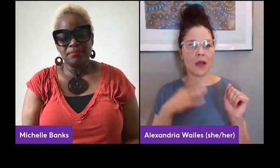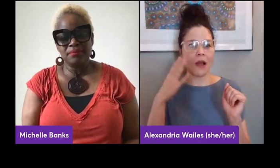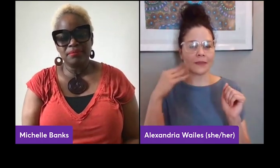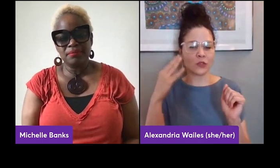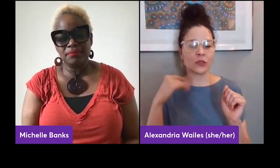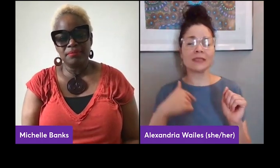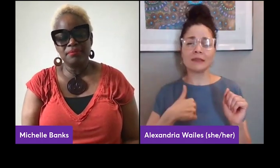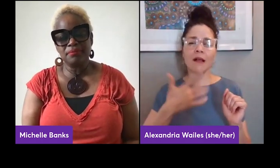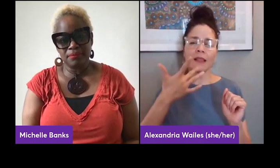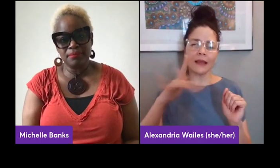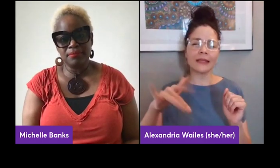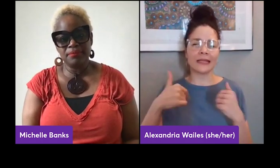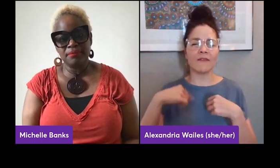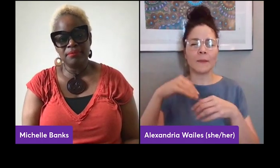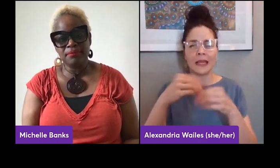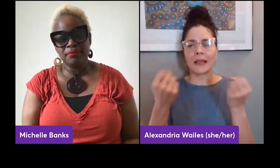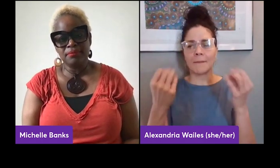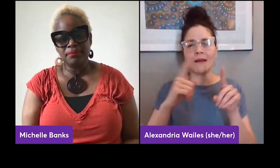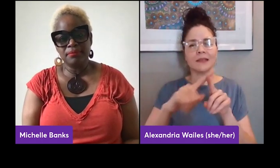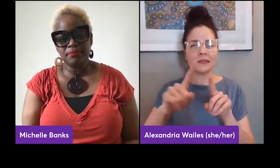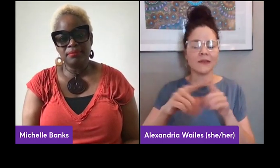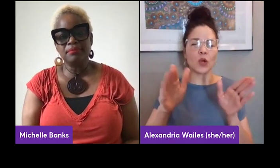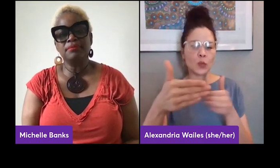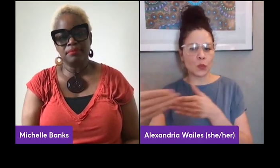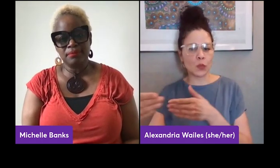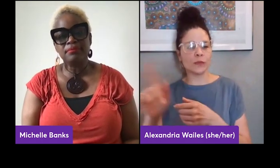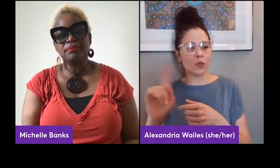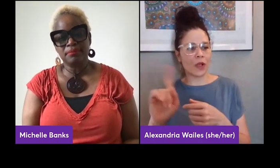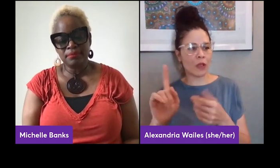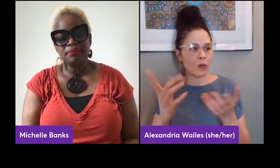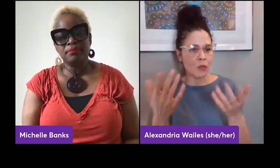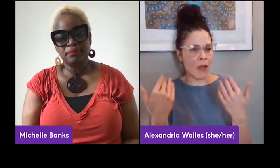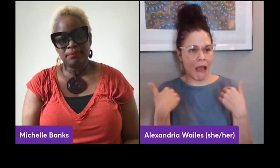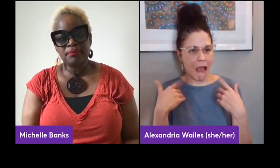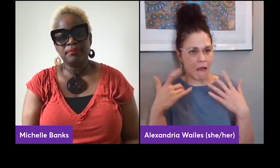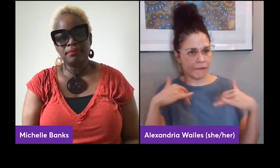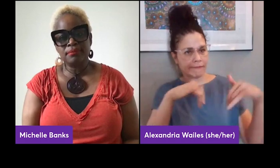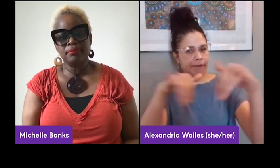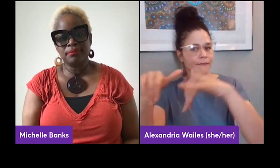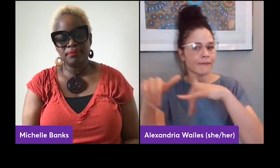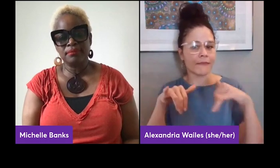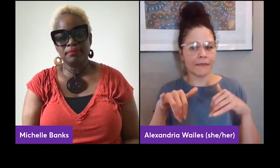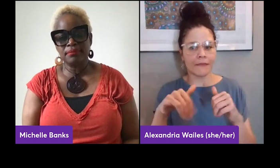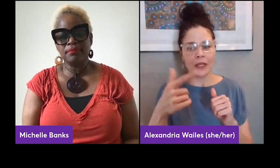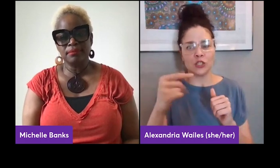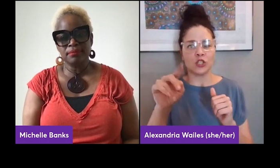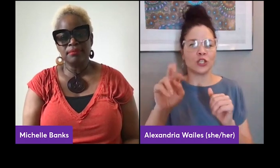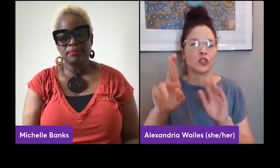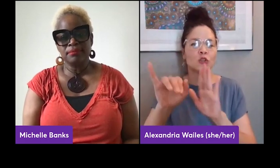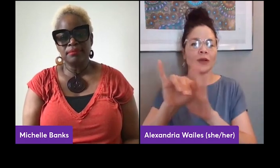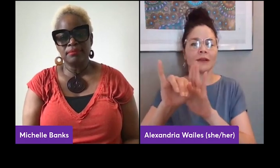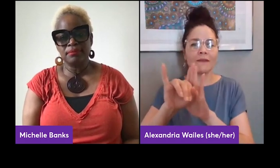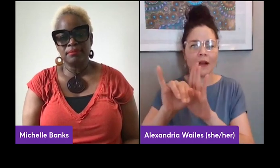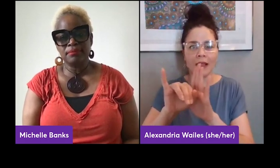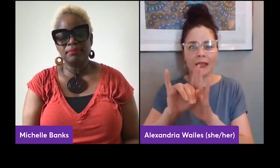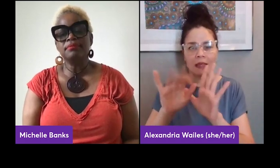From my experience, and I've been very fortunate to be in many different rooms where we have a shared gender identity.